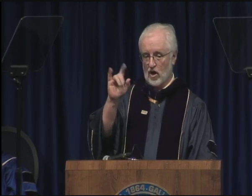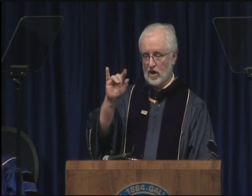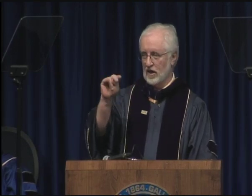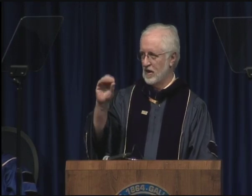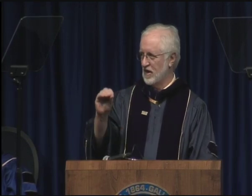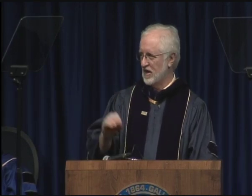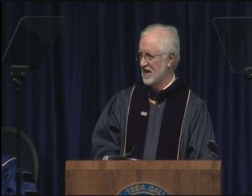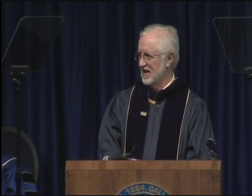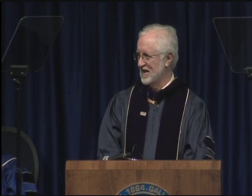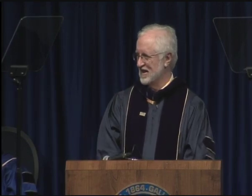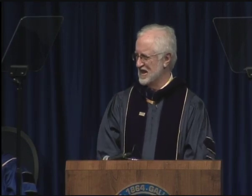Donna Guardino.